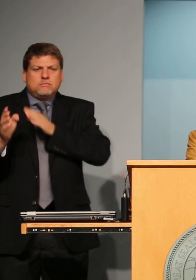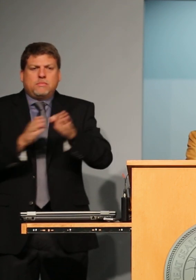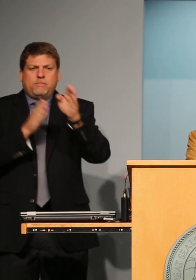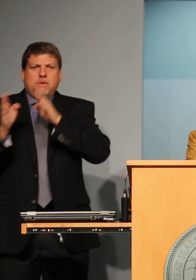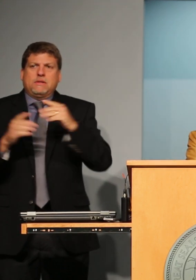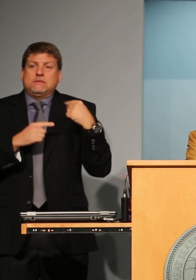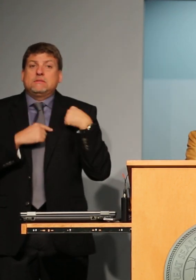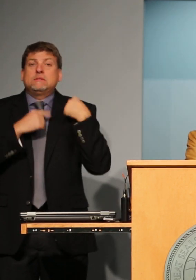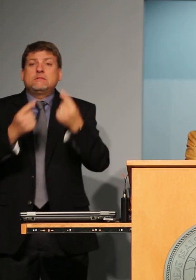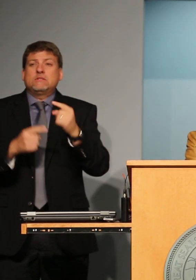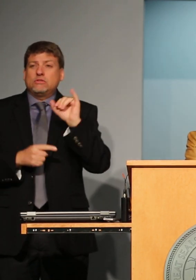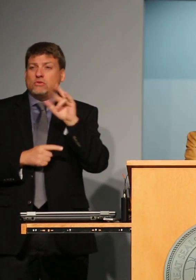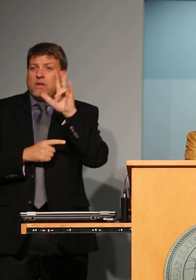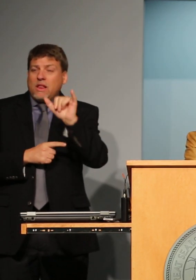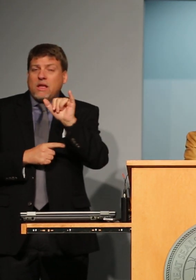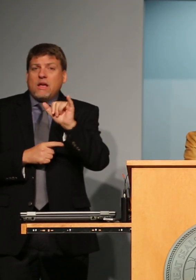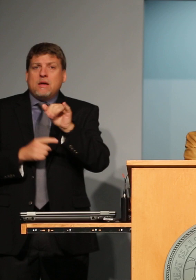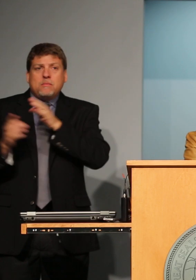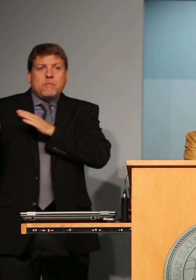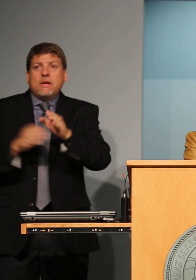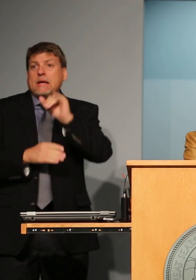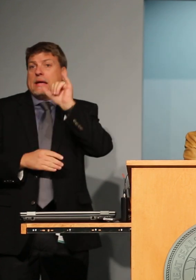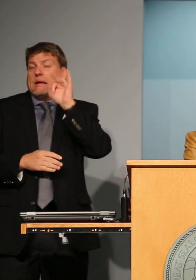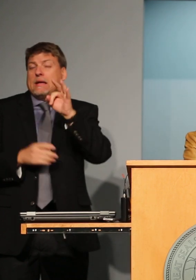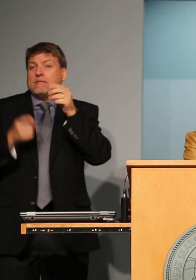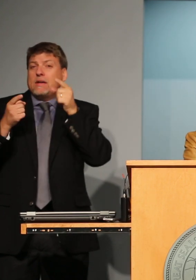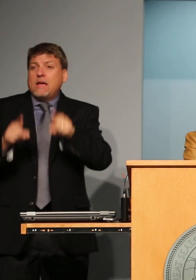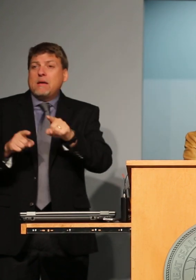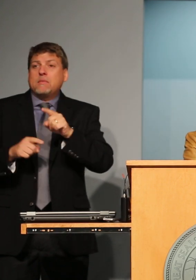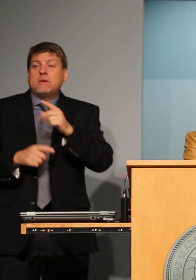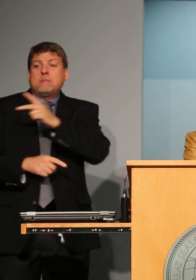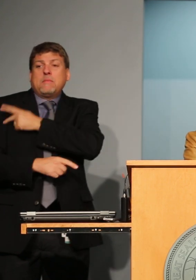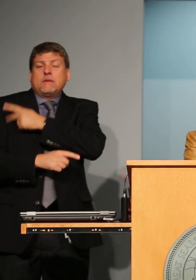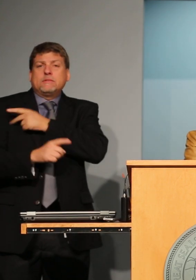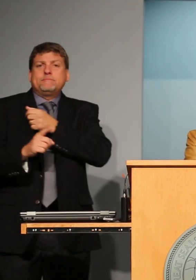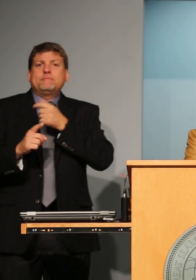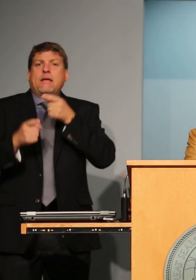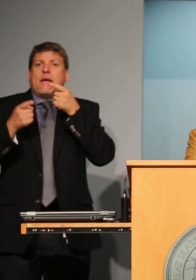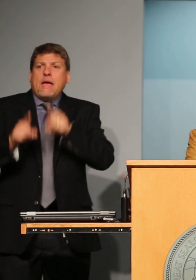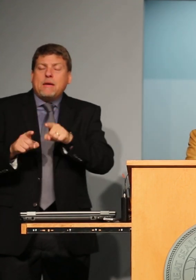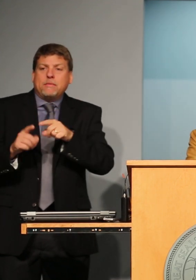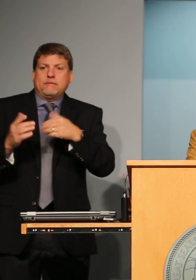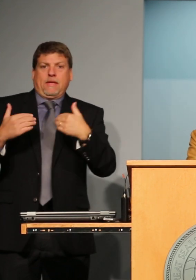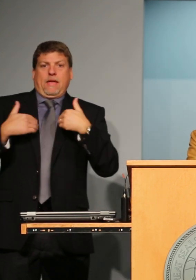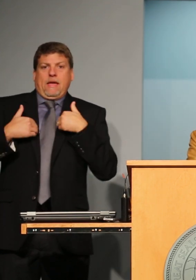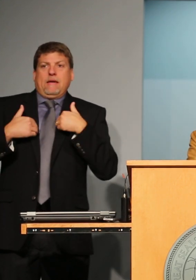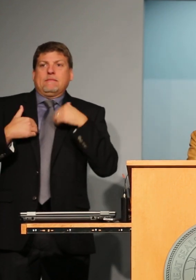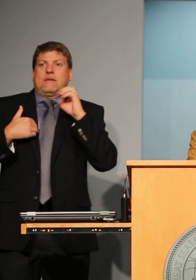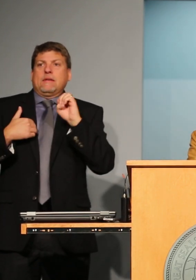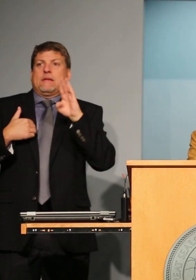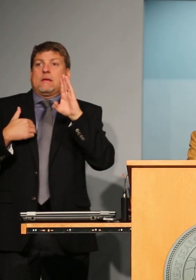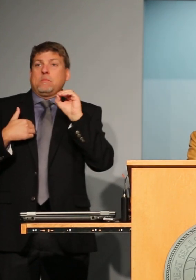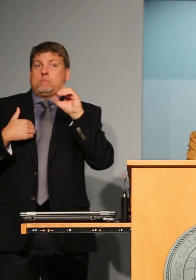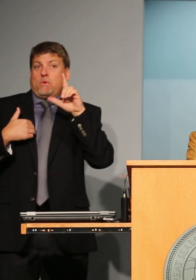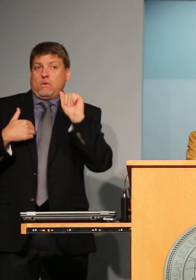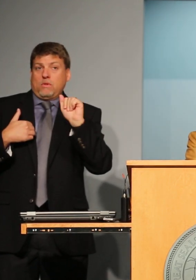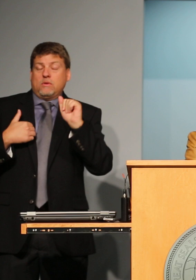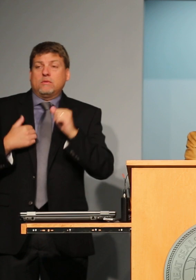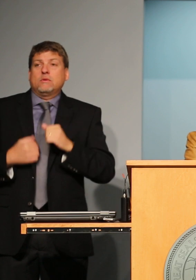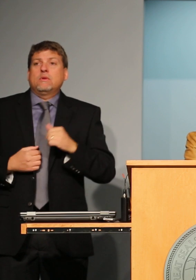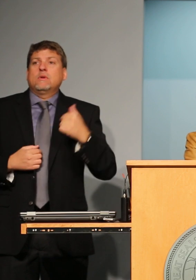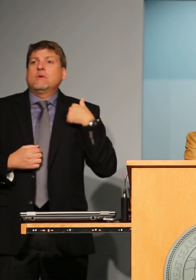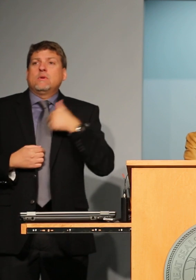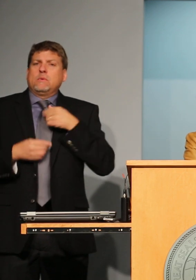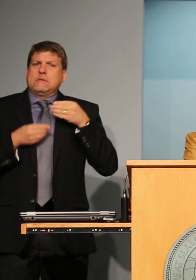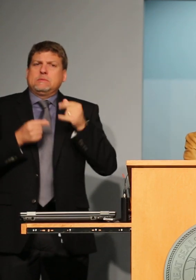North Carolina might be diagnosed with Ebola. We have spent countless hours